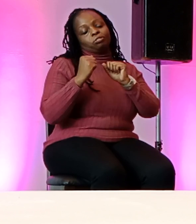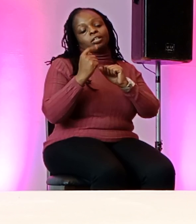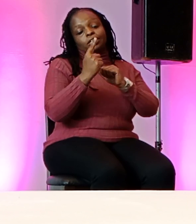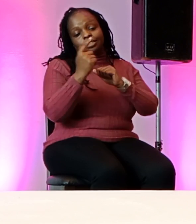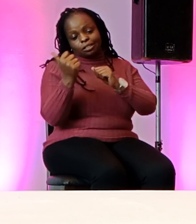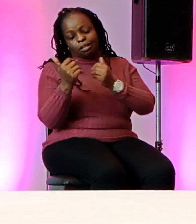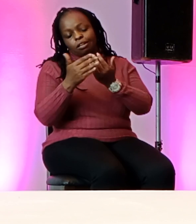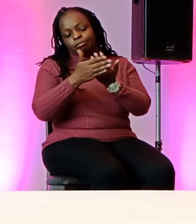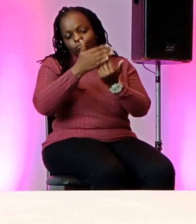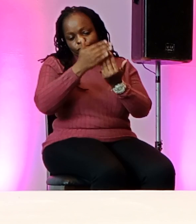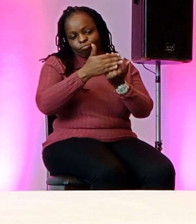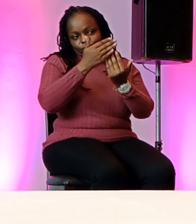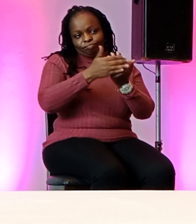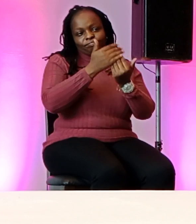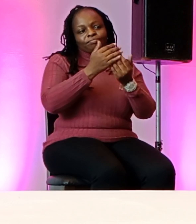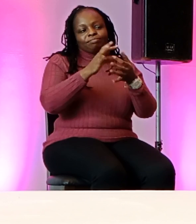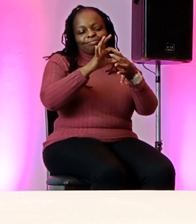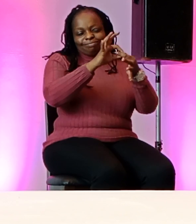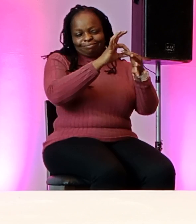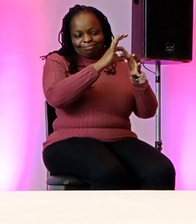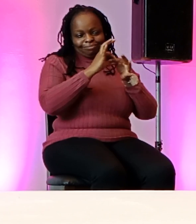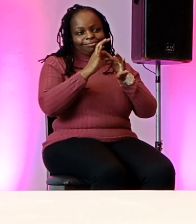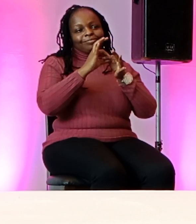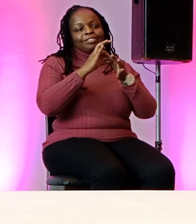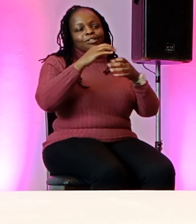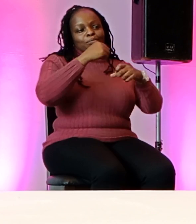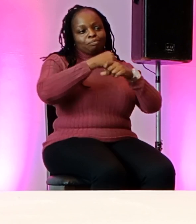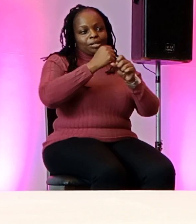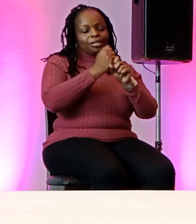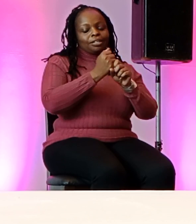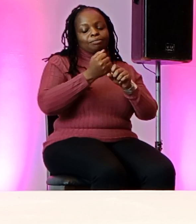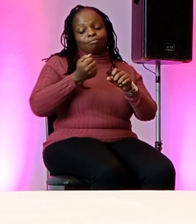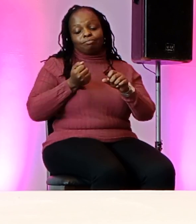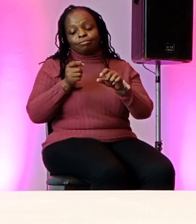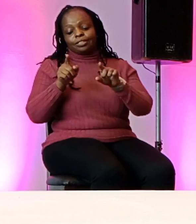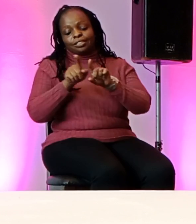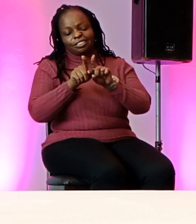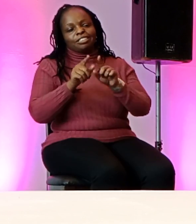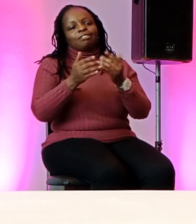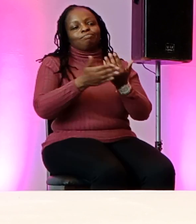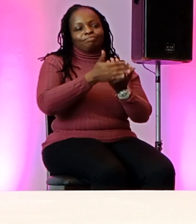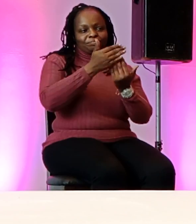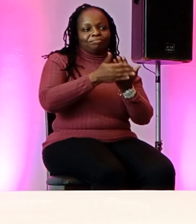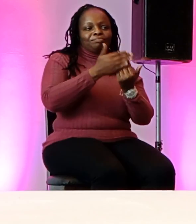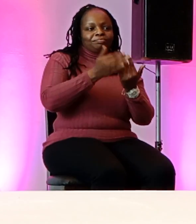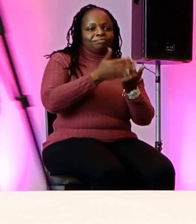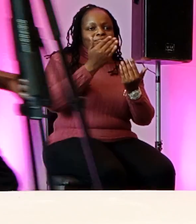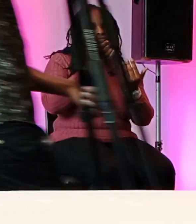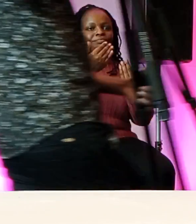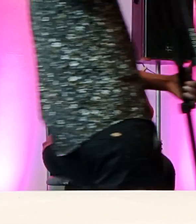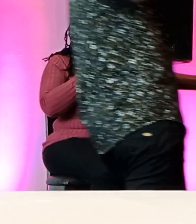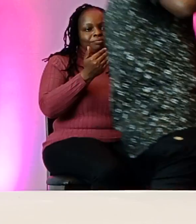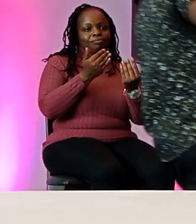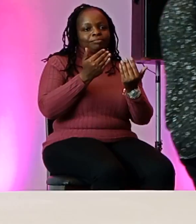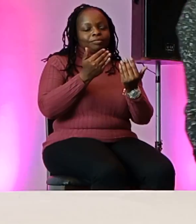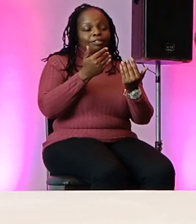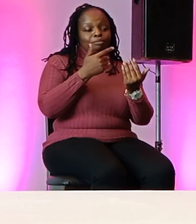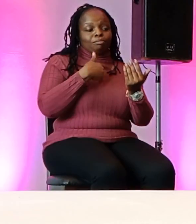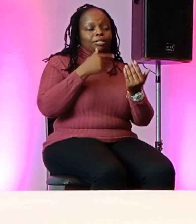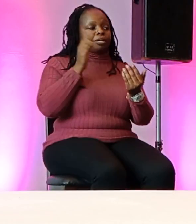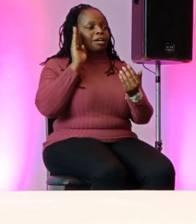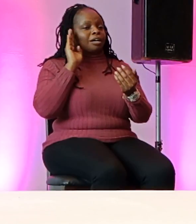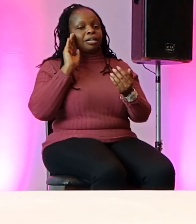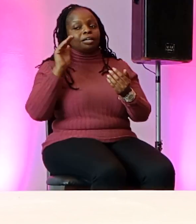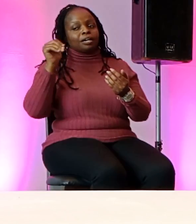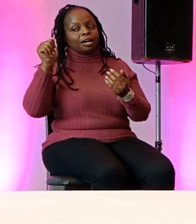hold hands, and most importantly, create a sisterhood. I have heard Asha telling